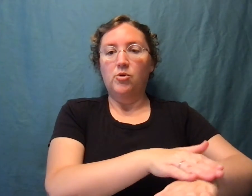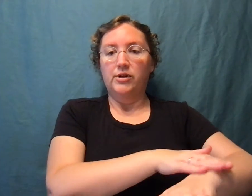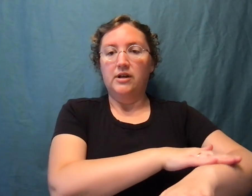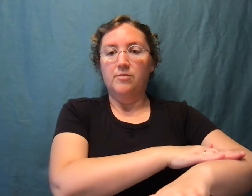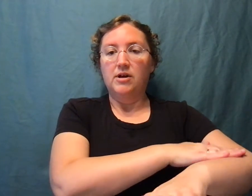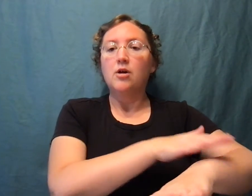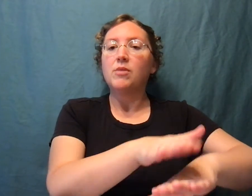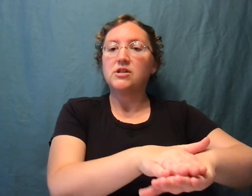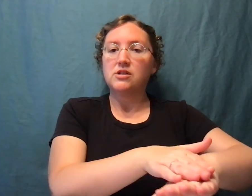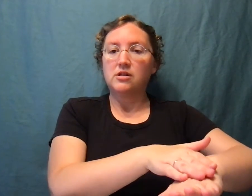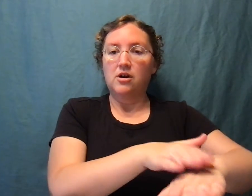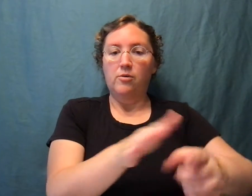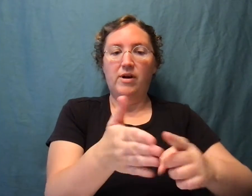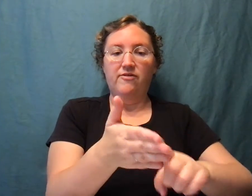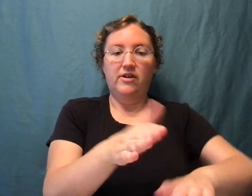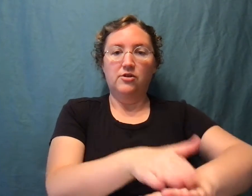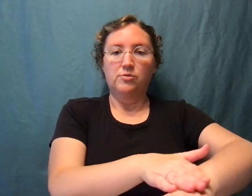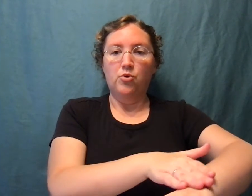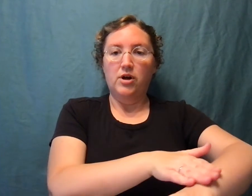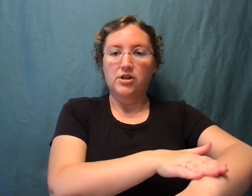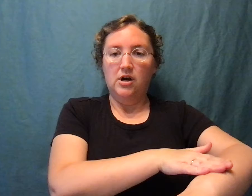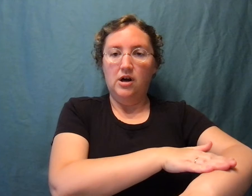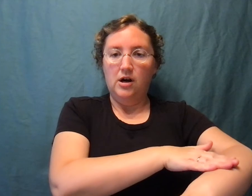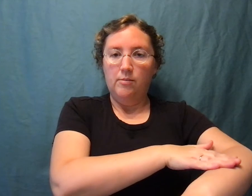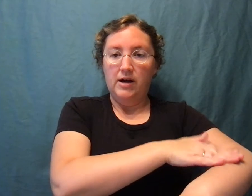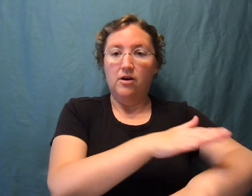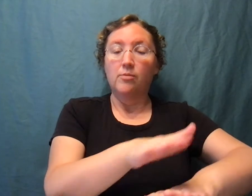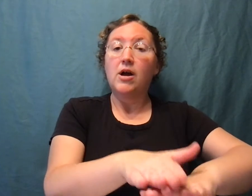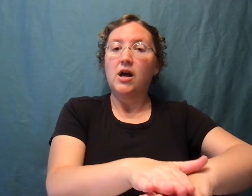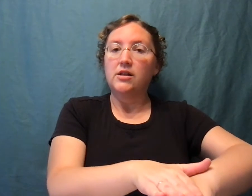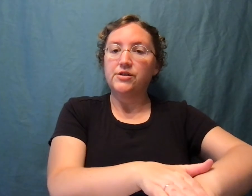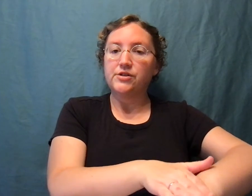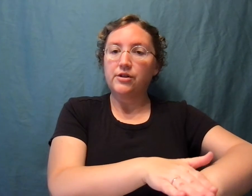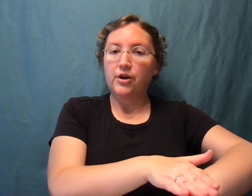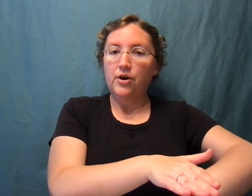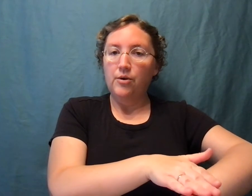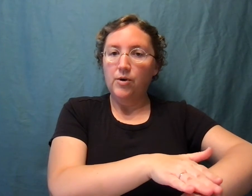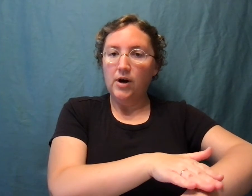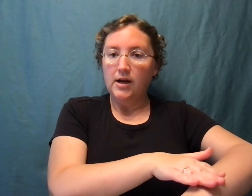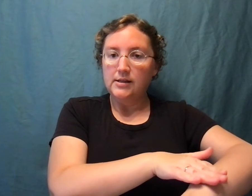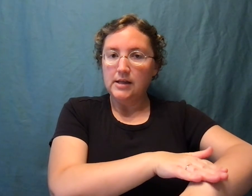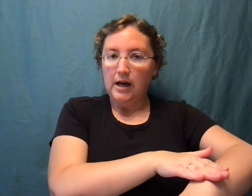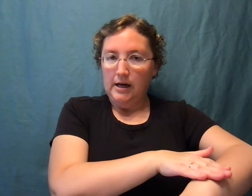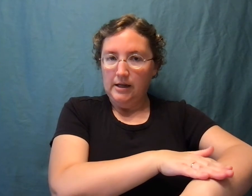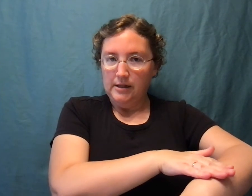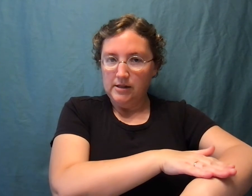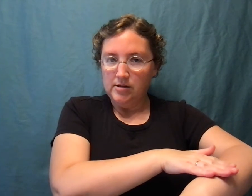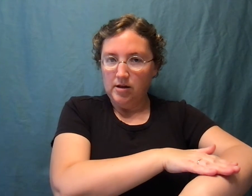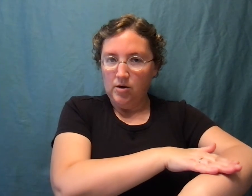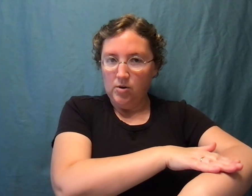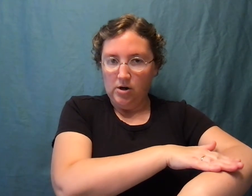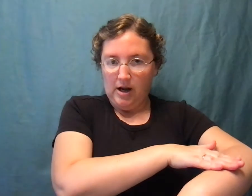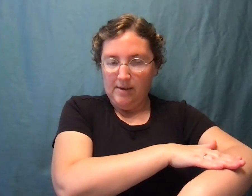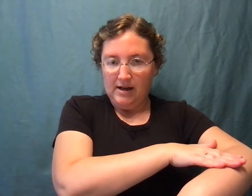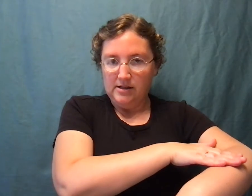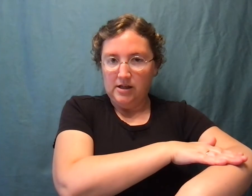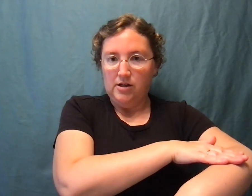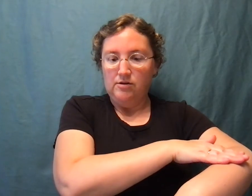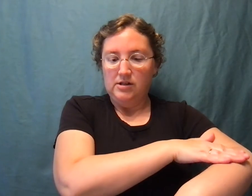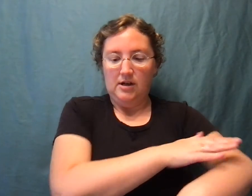holding it up here. But slow, my fingers brush up my arm. And the slower I sign it, the slower I'm asking you to sign,